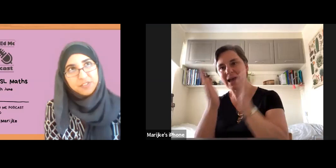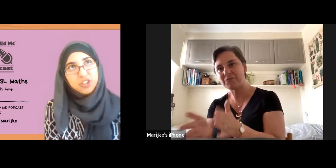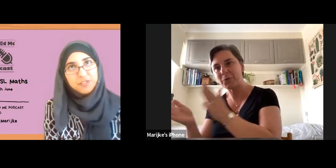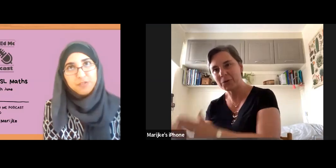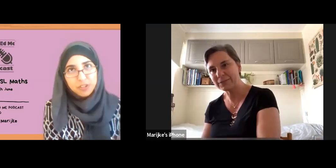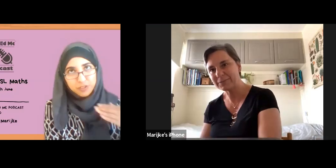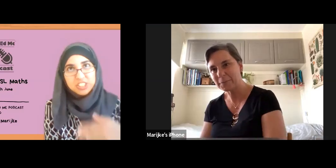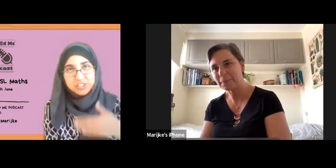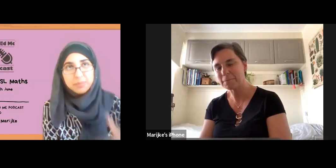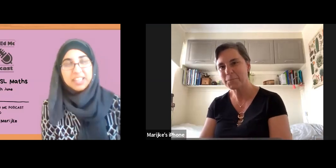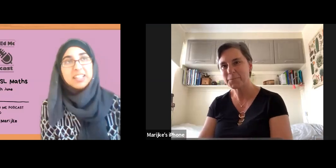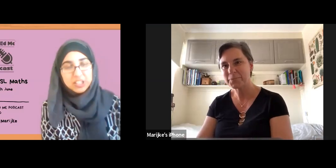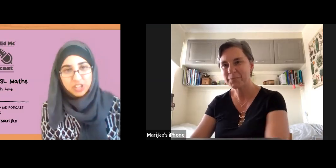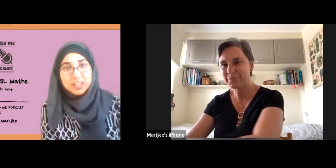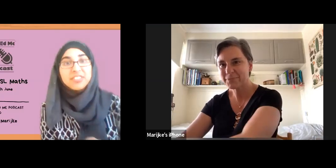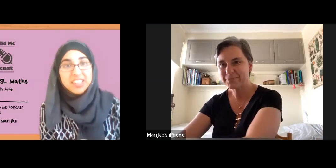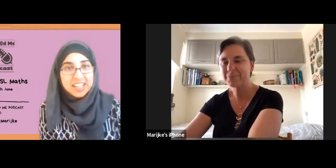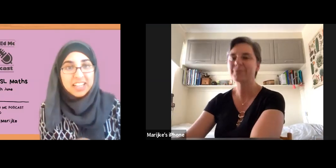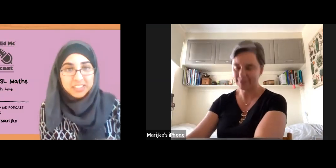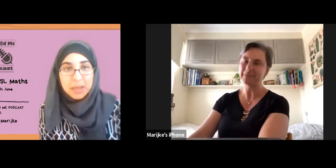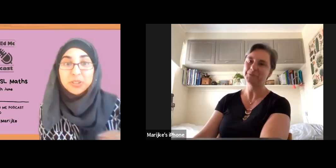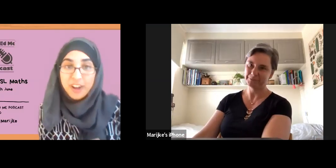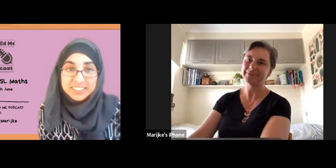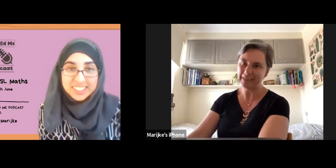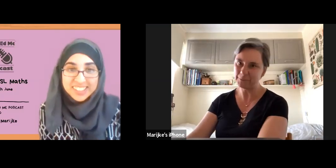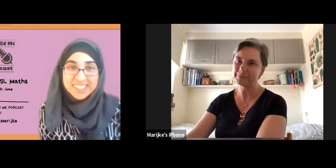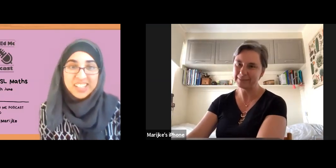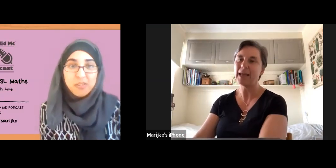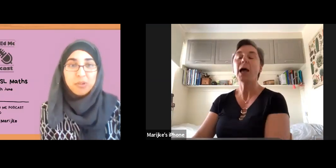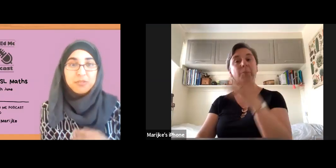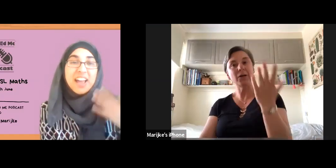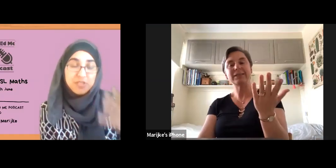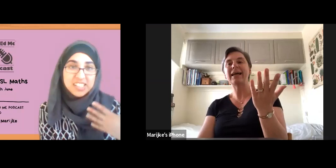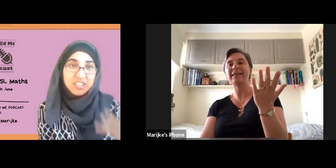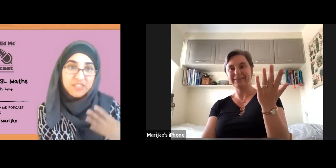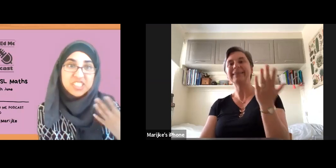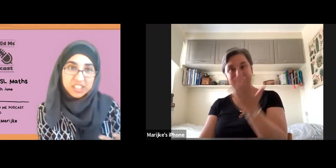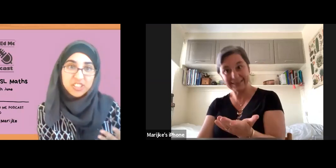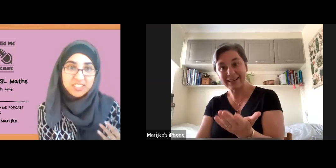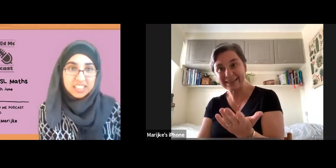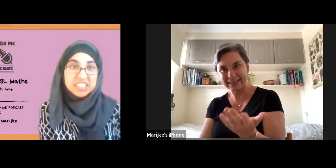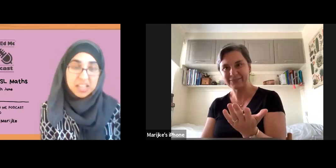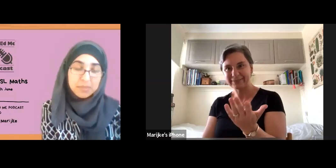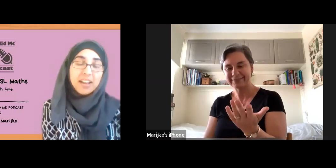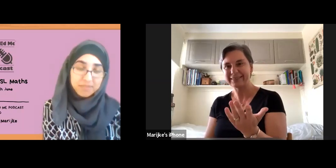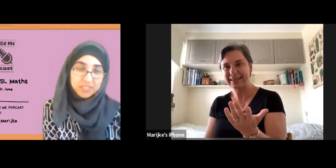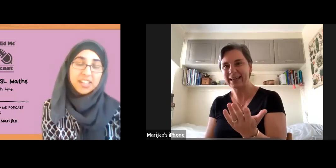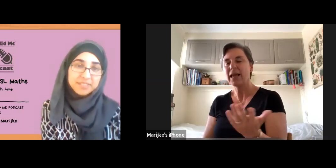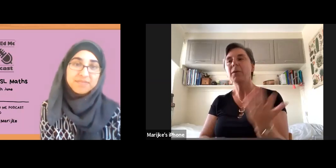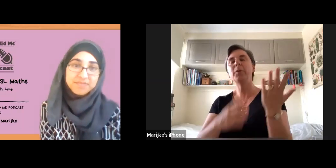every word. If you're teaching them English, they will have to learn that to be able to write it. Yeah. But for everyday conversation, they can skip that. Yeah. Okay. But then when